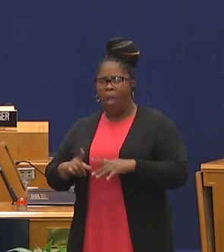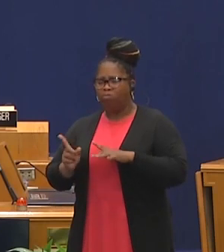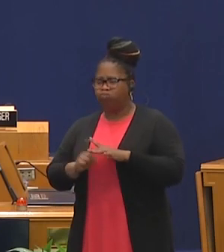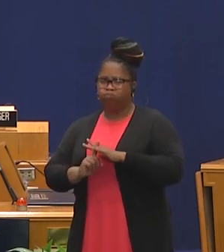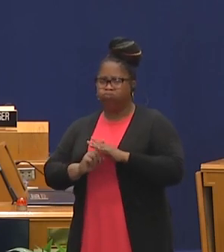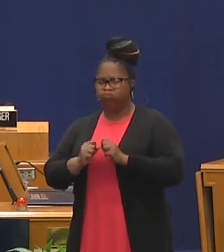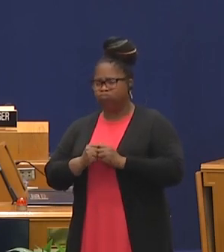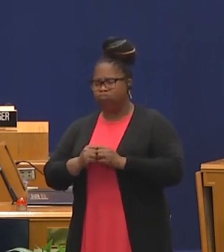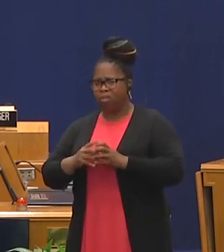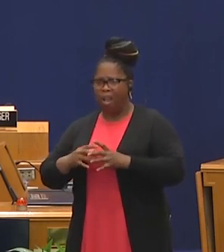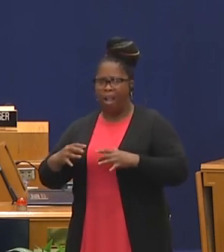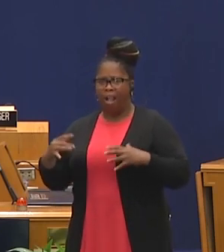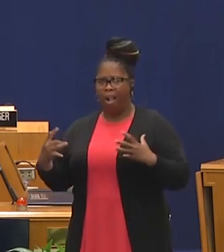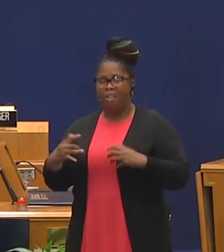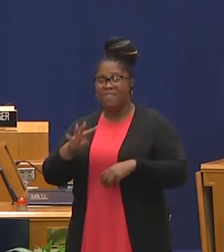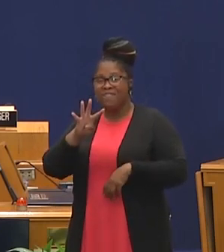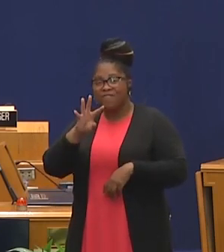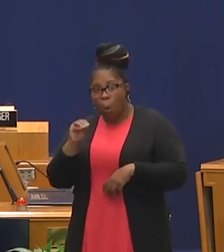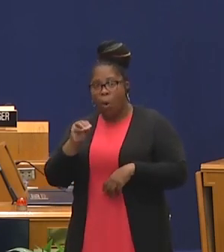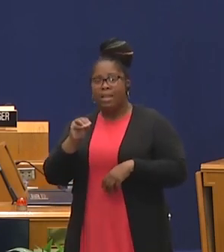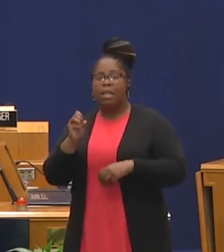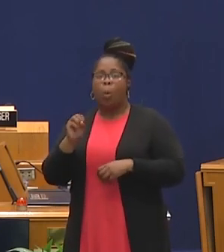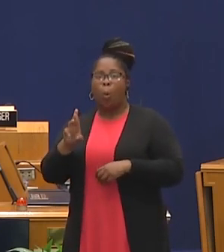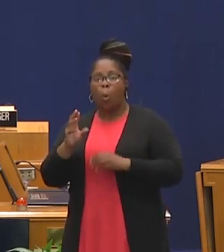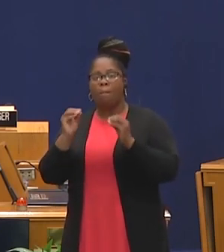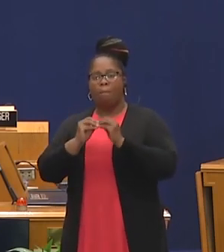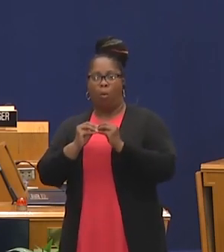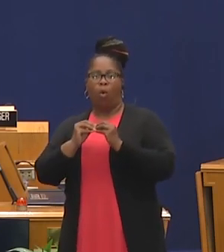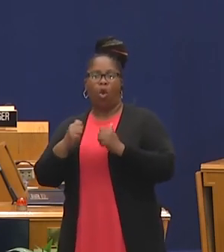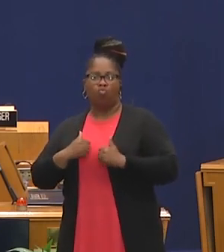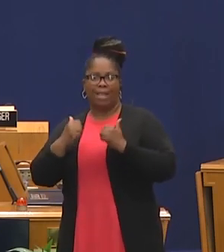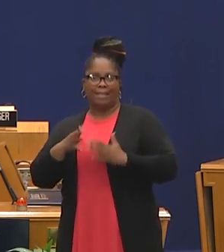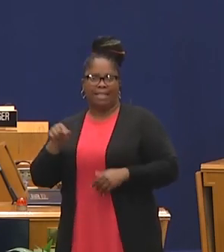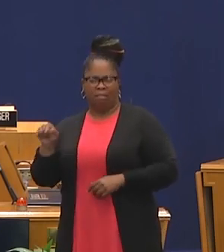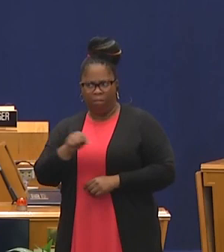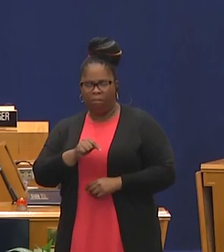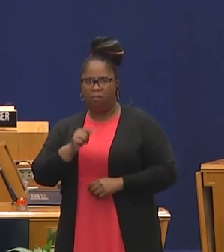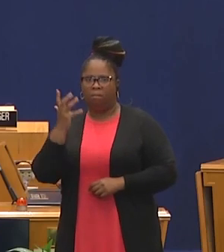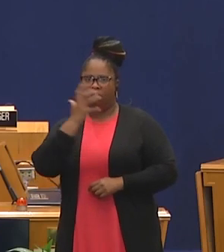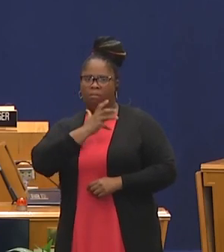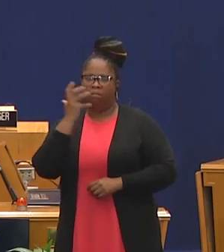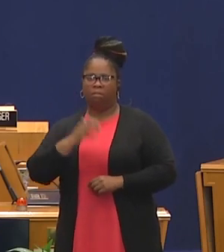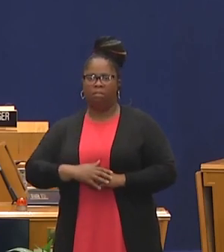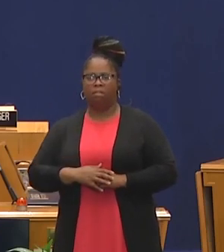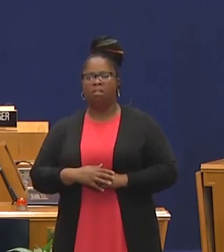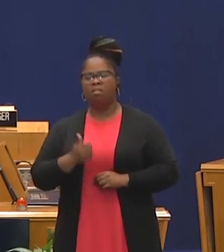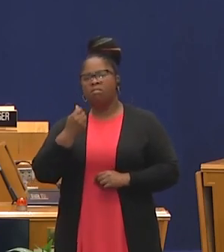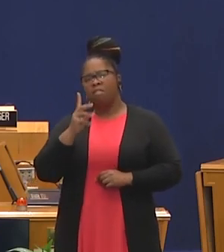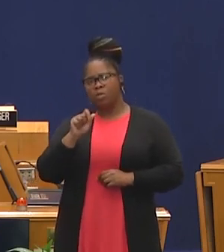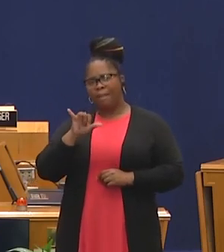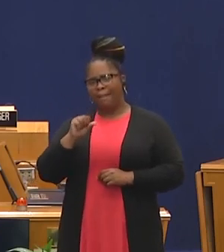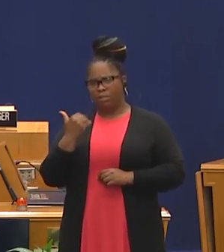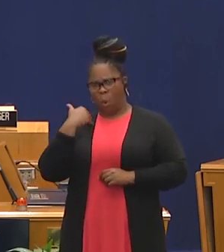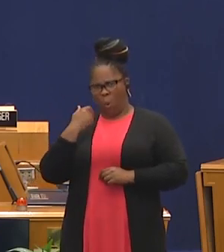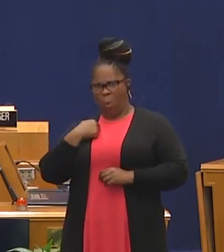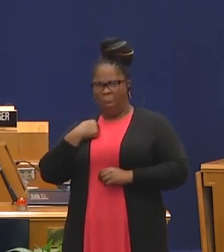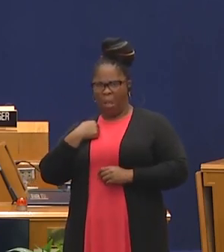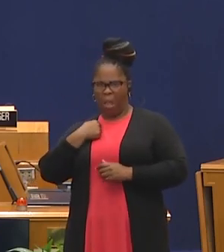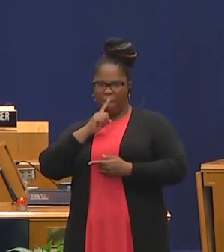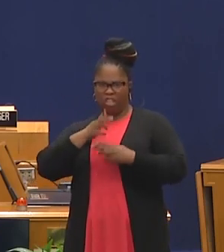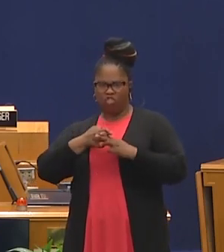than 40 residents or more. Next week, as I noted a couple of days ago, we're hoping to have a dashboard